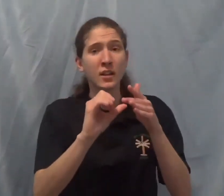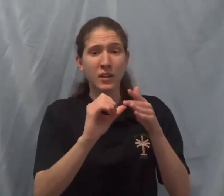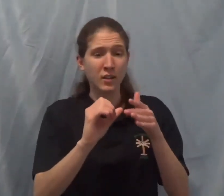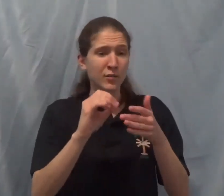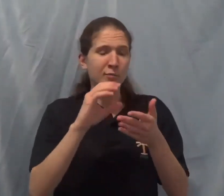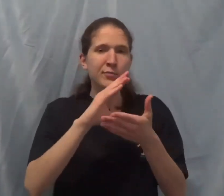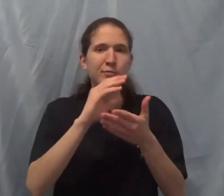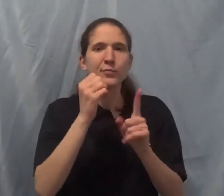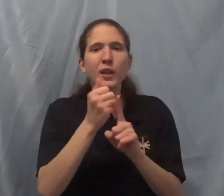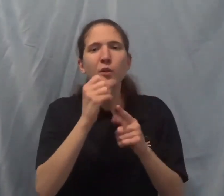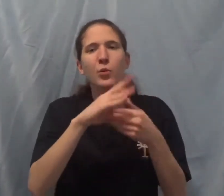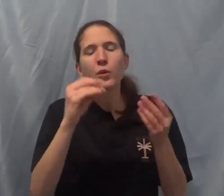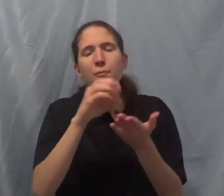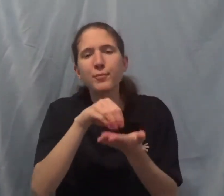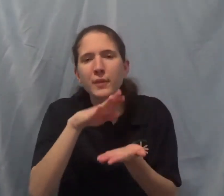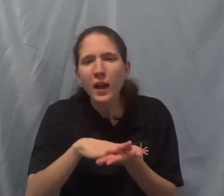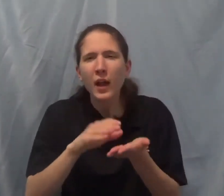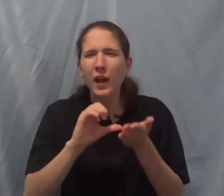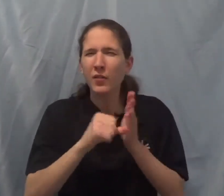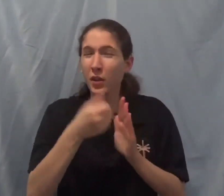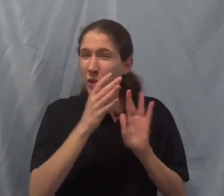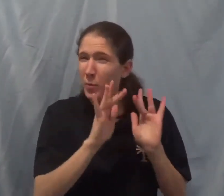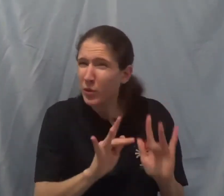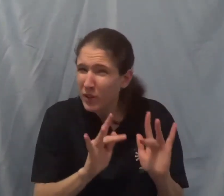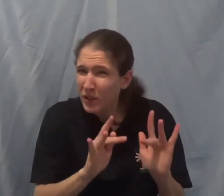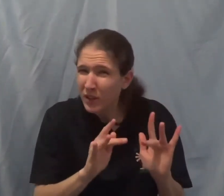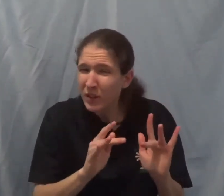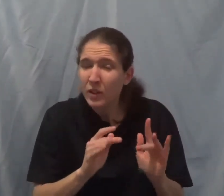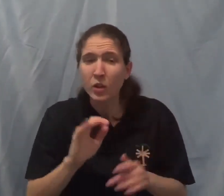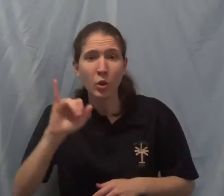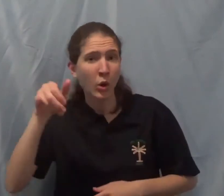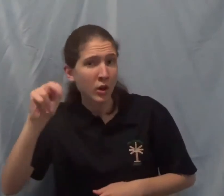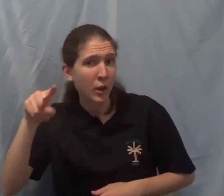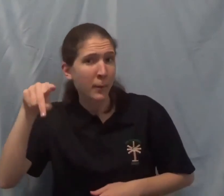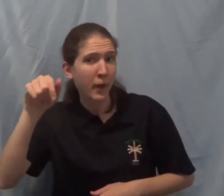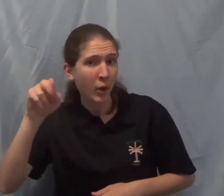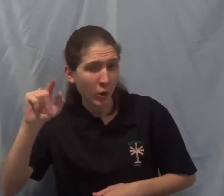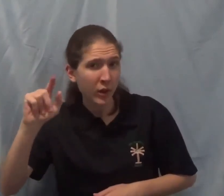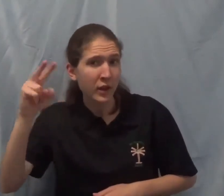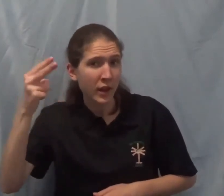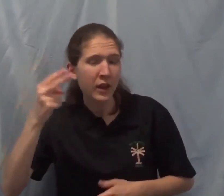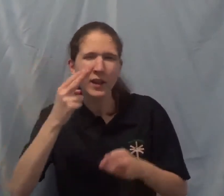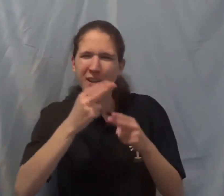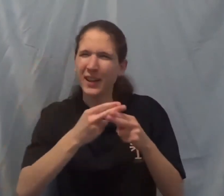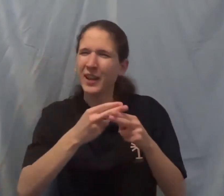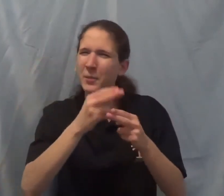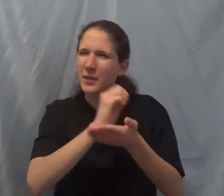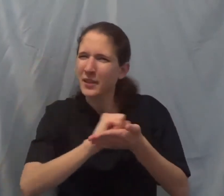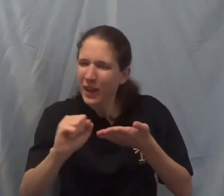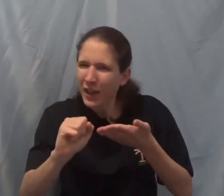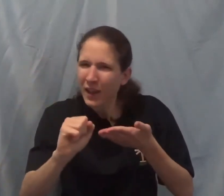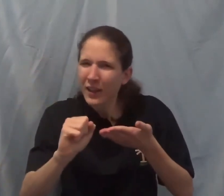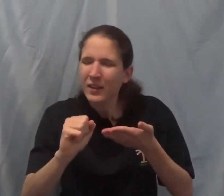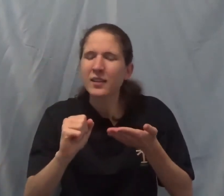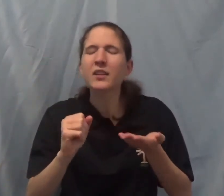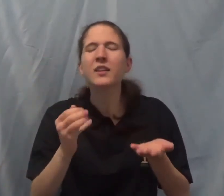that we call Mercy Sunday. And why is that? What does the gospel say on Mercy Sunday? It says the